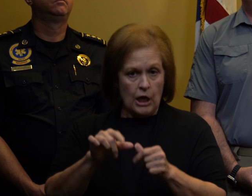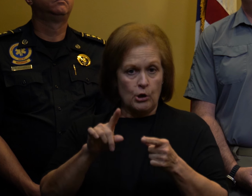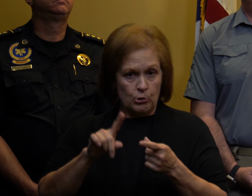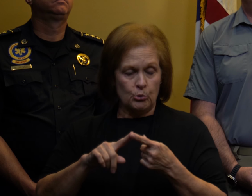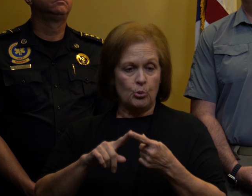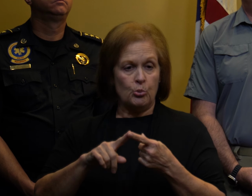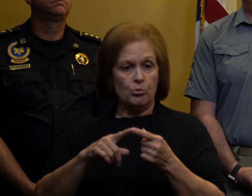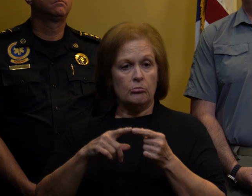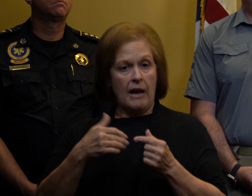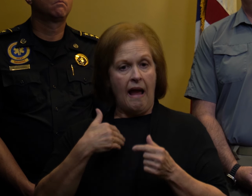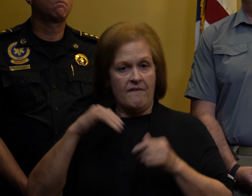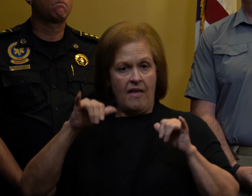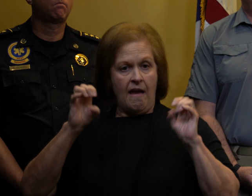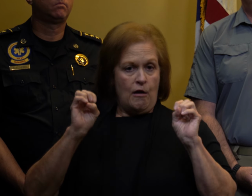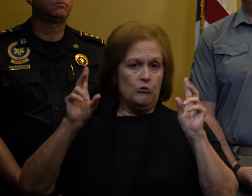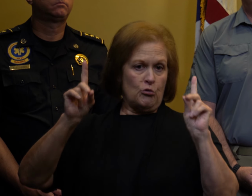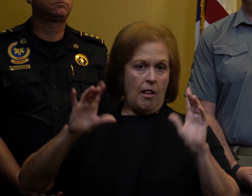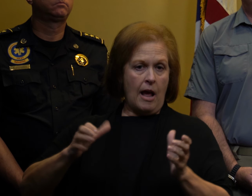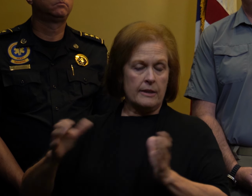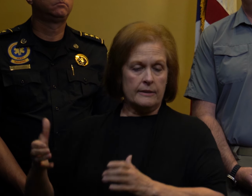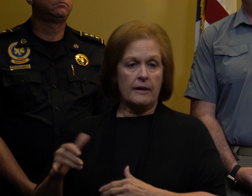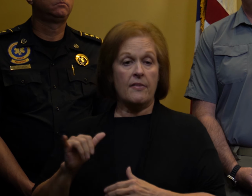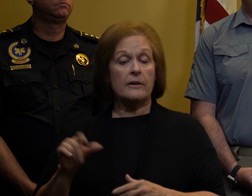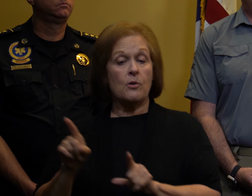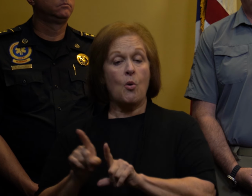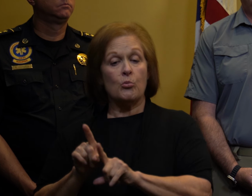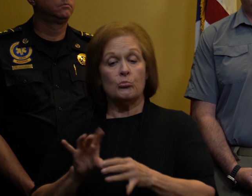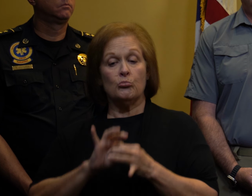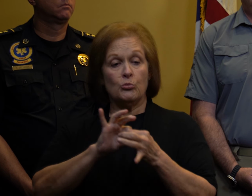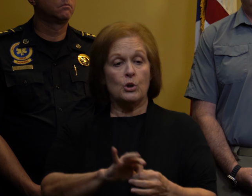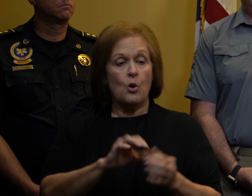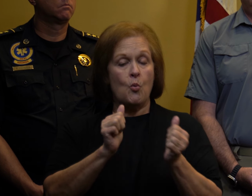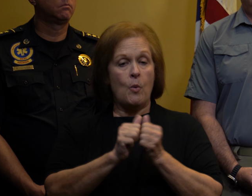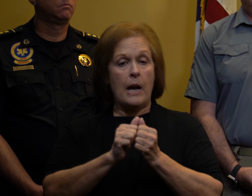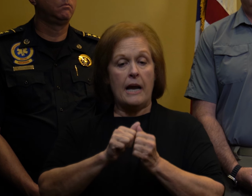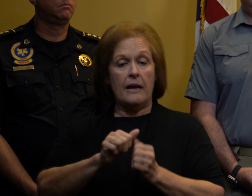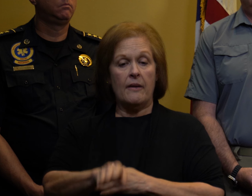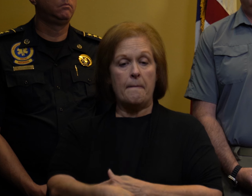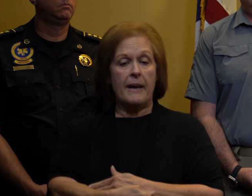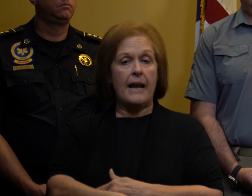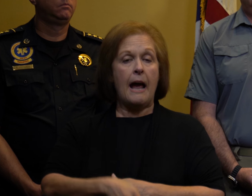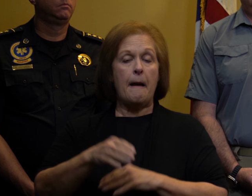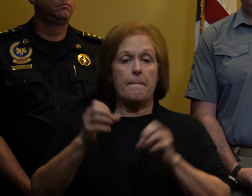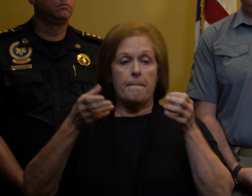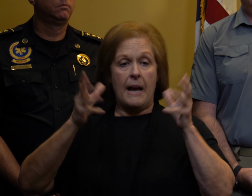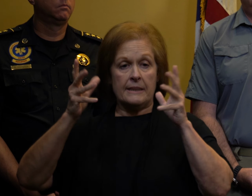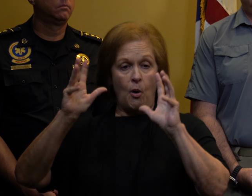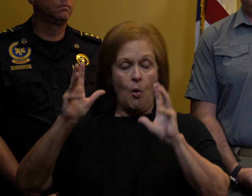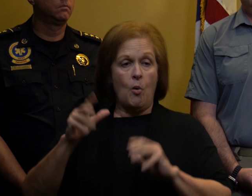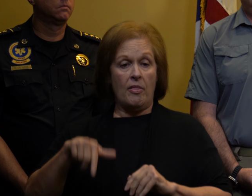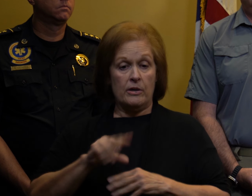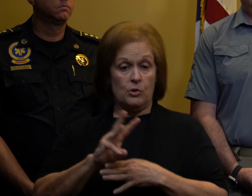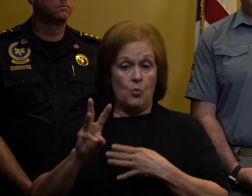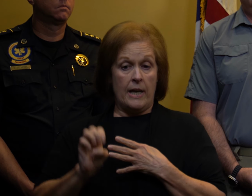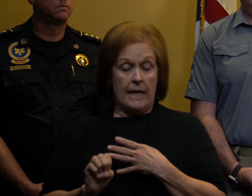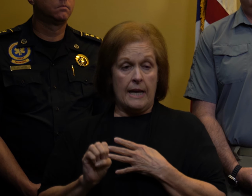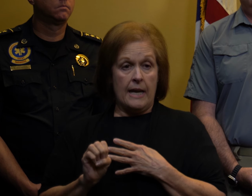going. And some of them have been in conjunction with midnight basketball. This past weekend, just